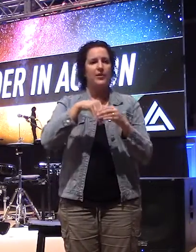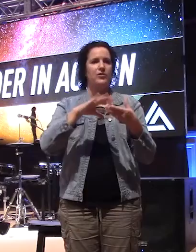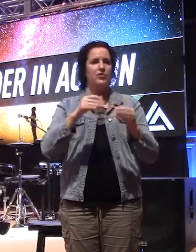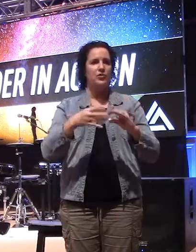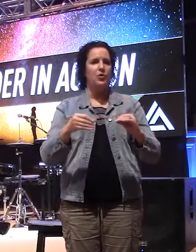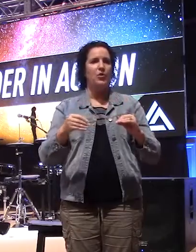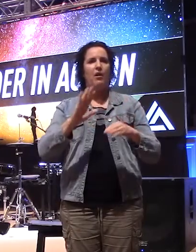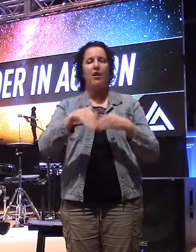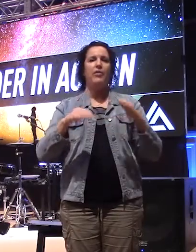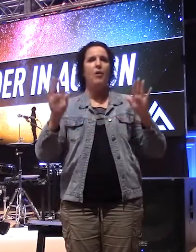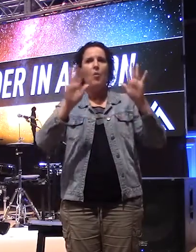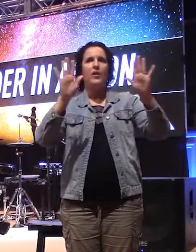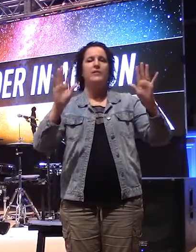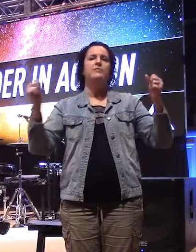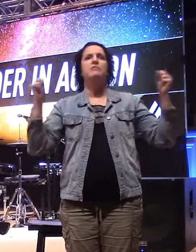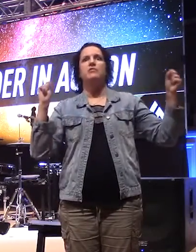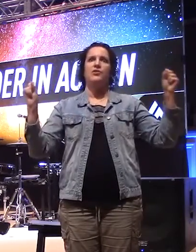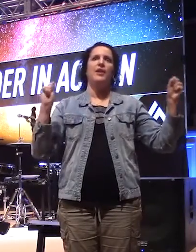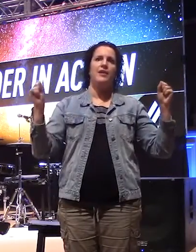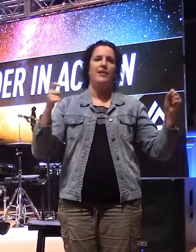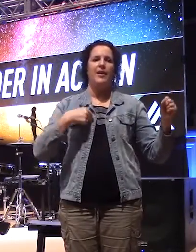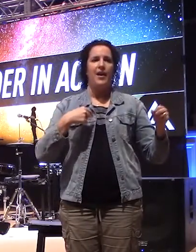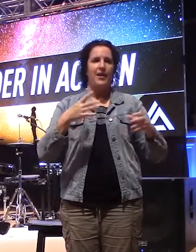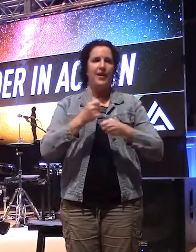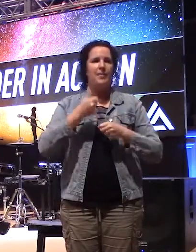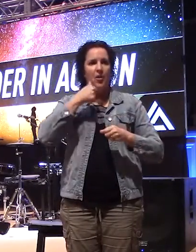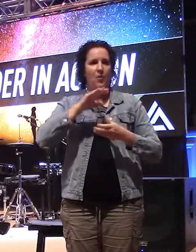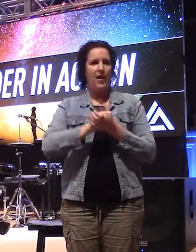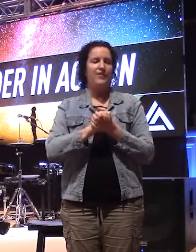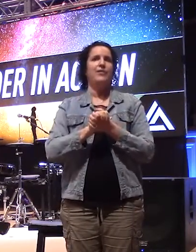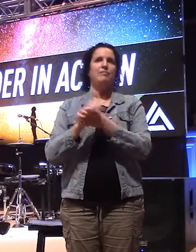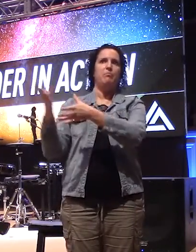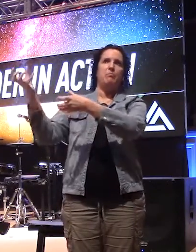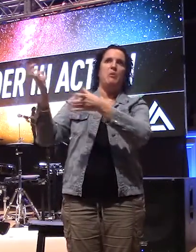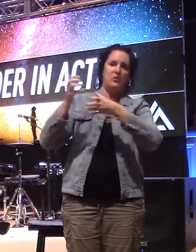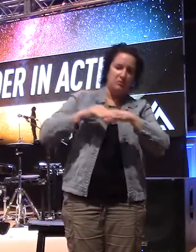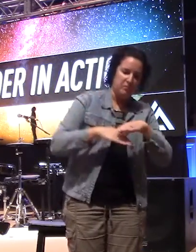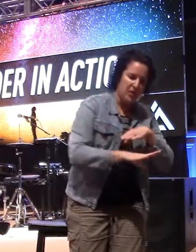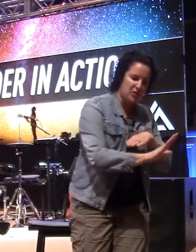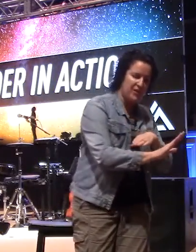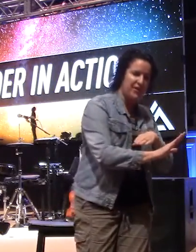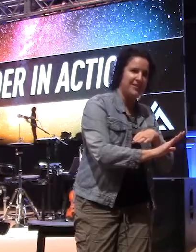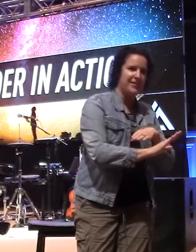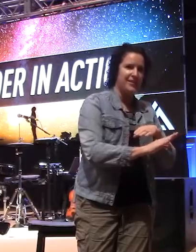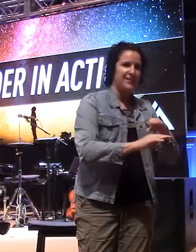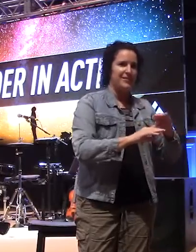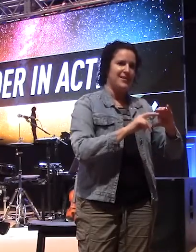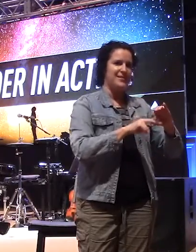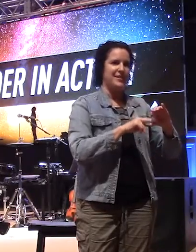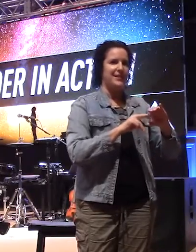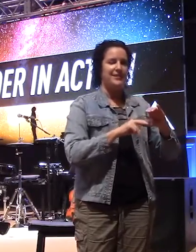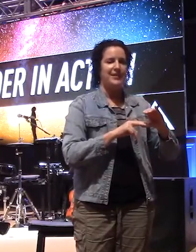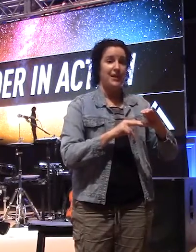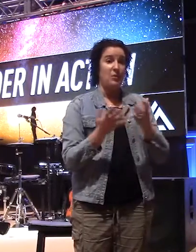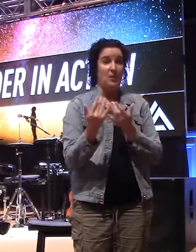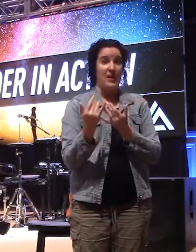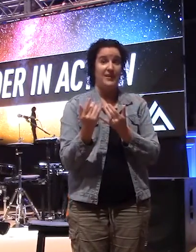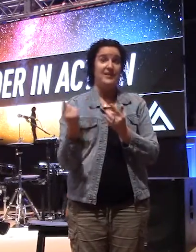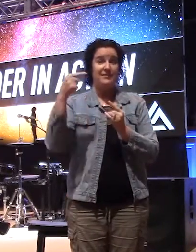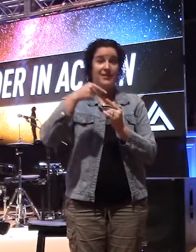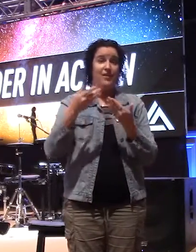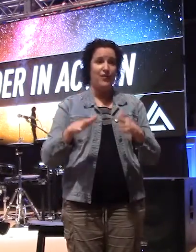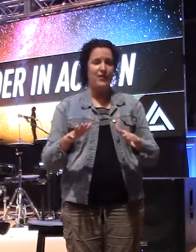all the walls start shaking, guys grab Debbie, pull her under a counter, and we wear it up. That's the way sometimes God works in